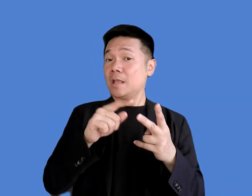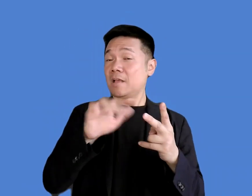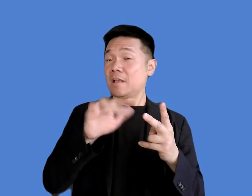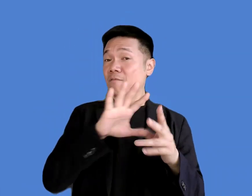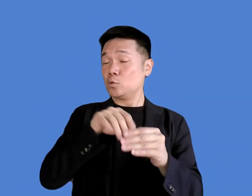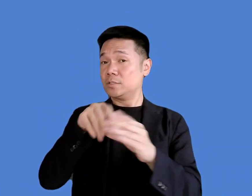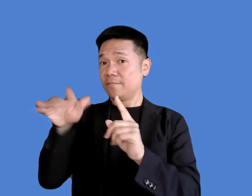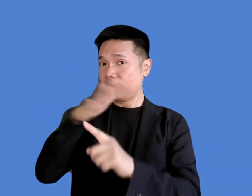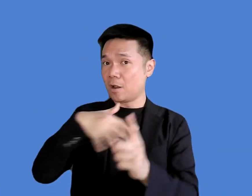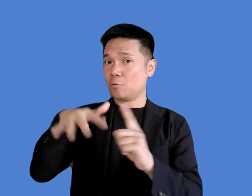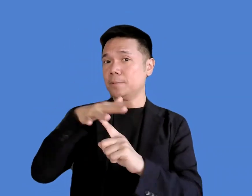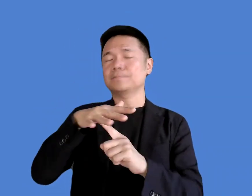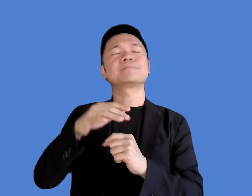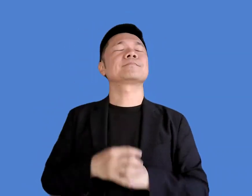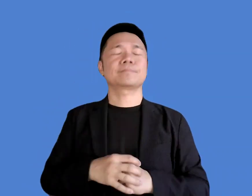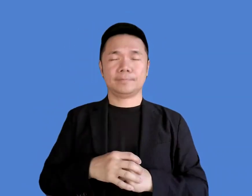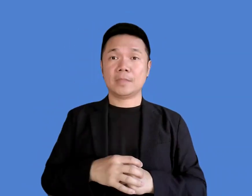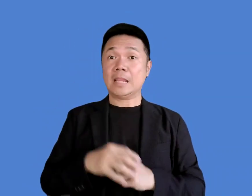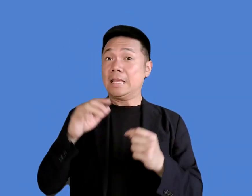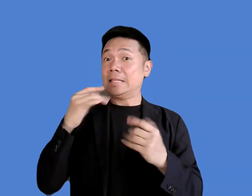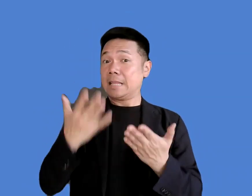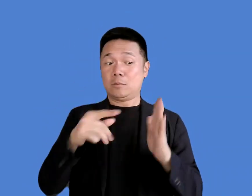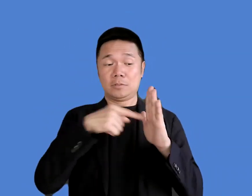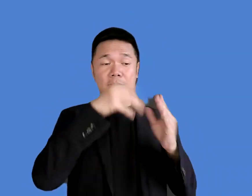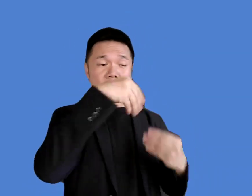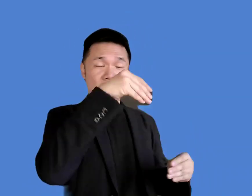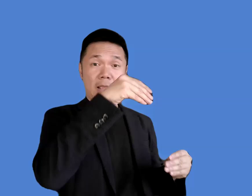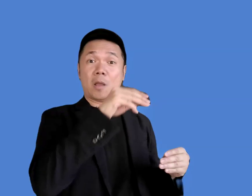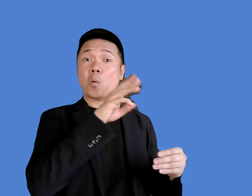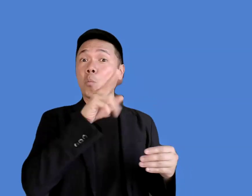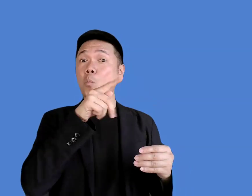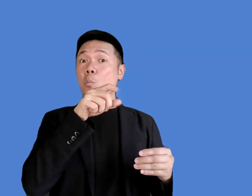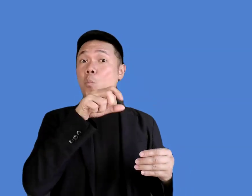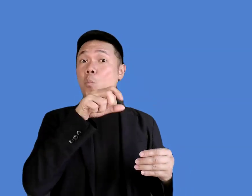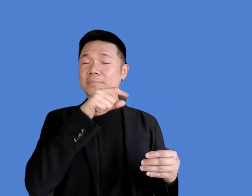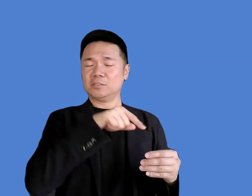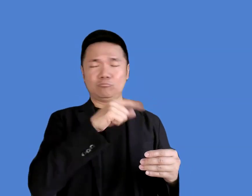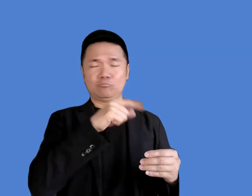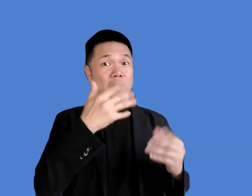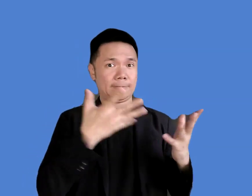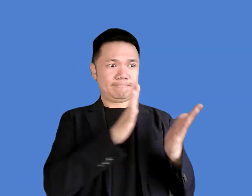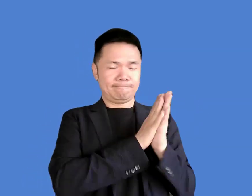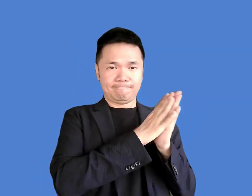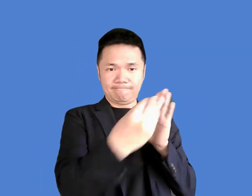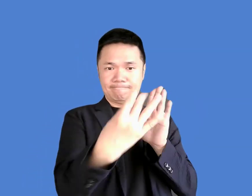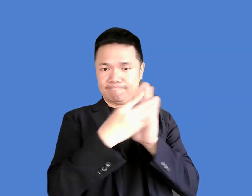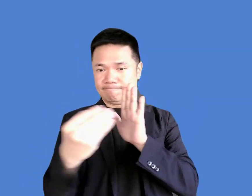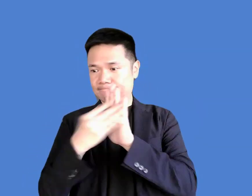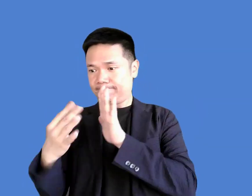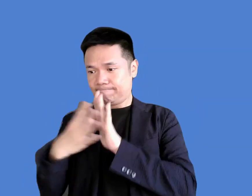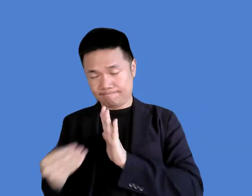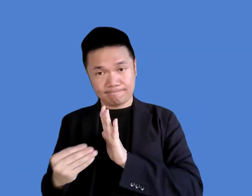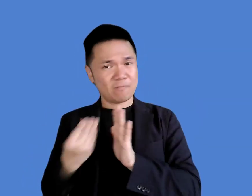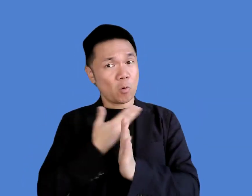environment. So with WEBs woven into the fabric of everything that we do. So first, let me